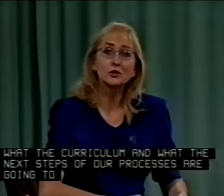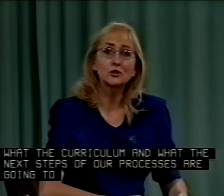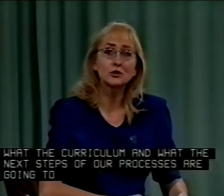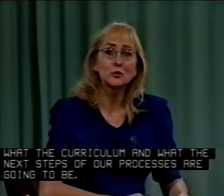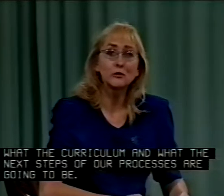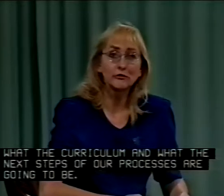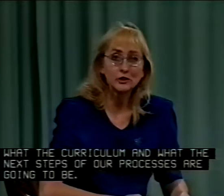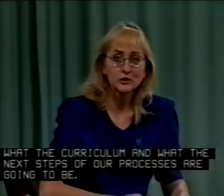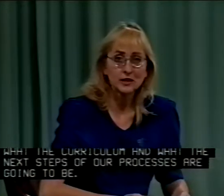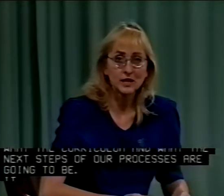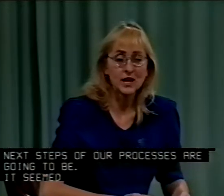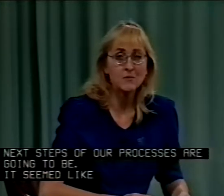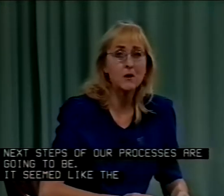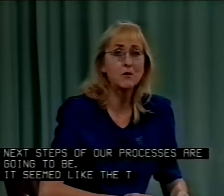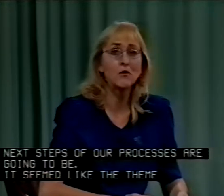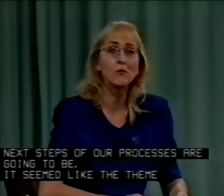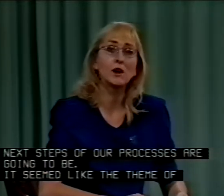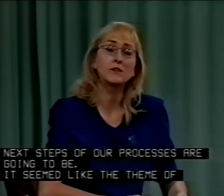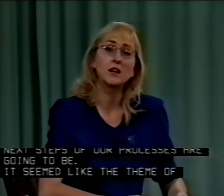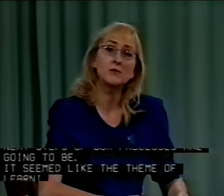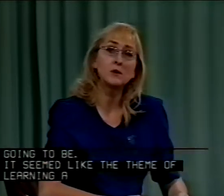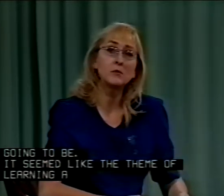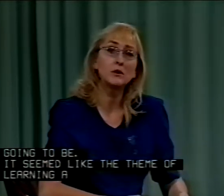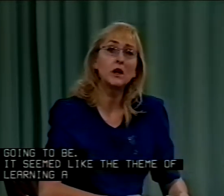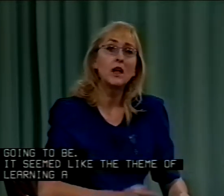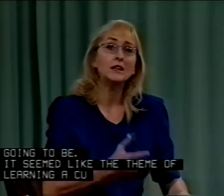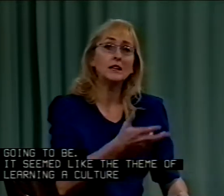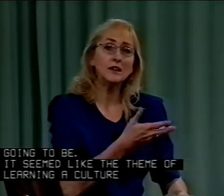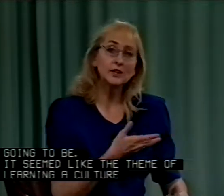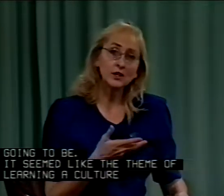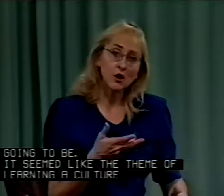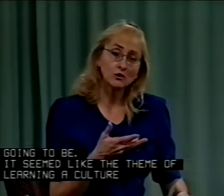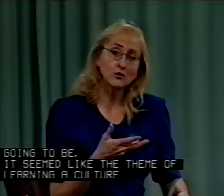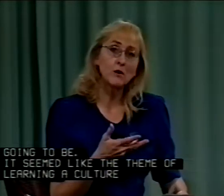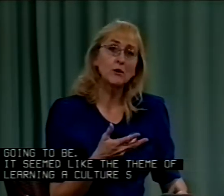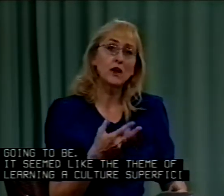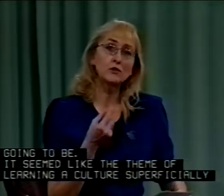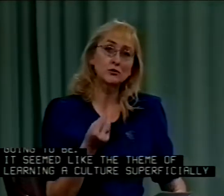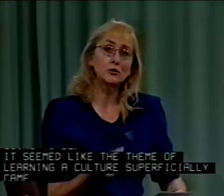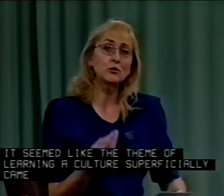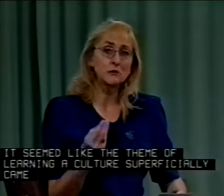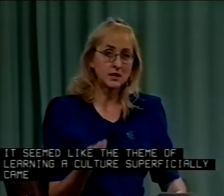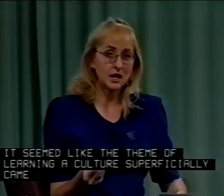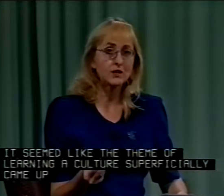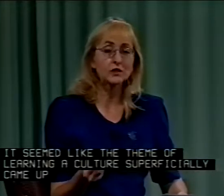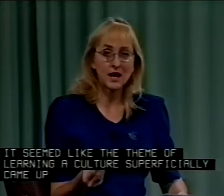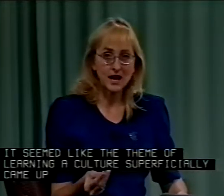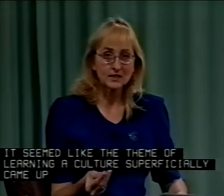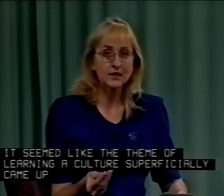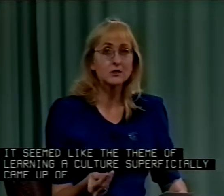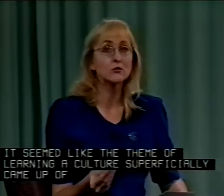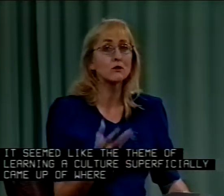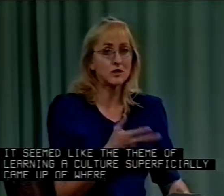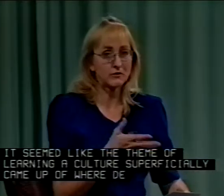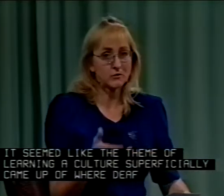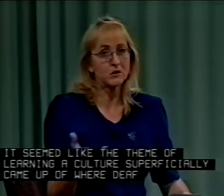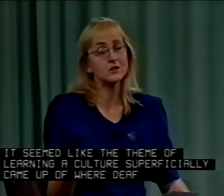culture superficially came up, of where deaf people live in a culture, but without true communication access through the deaf community and